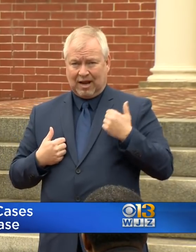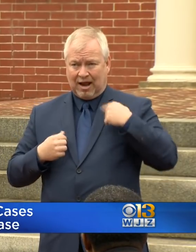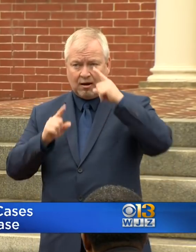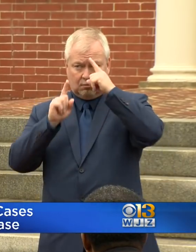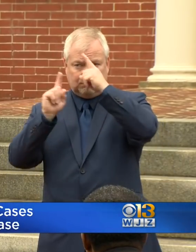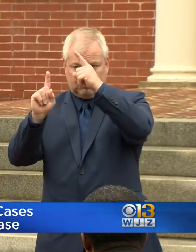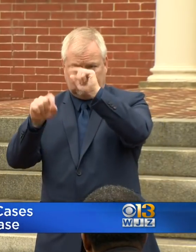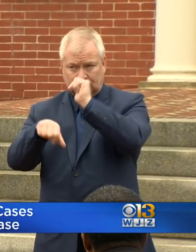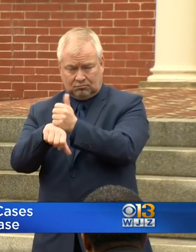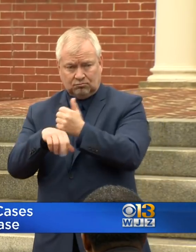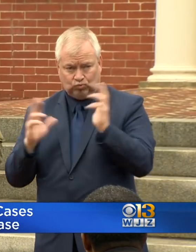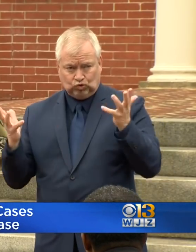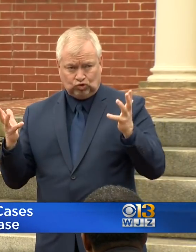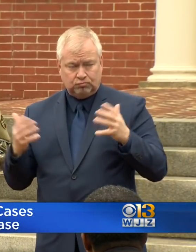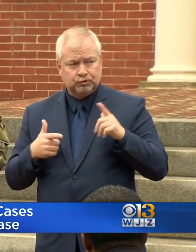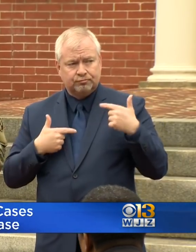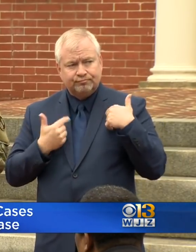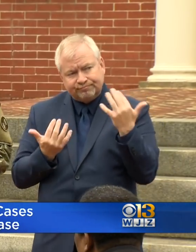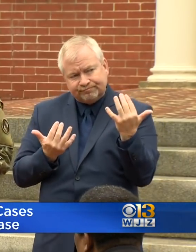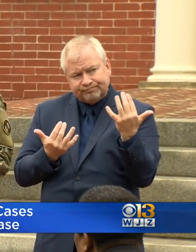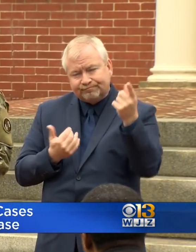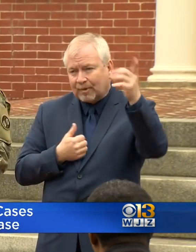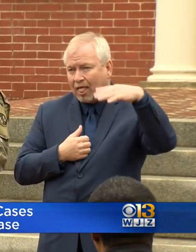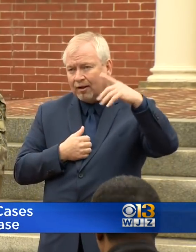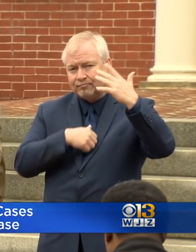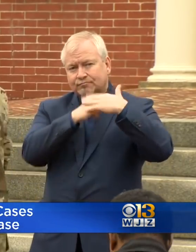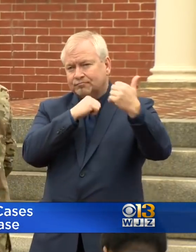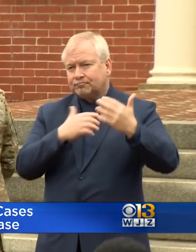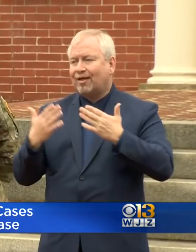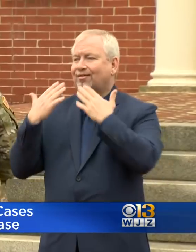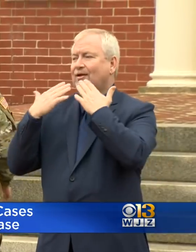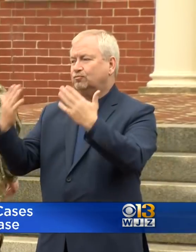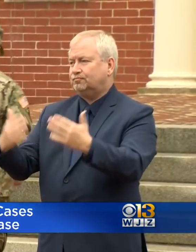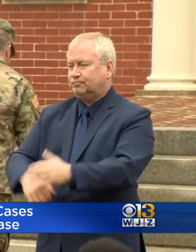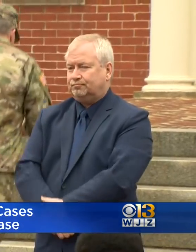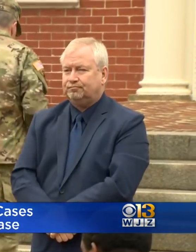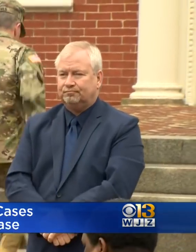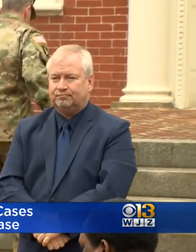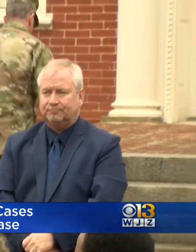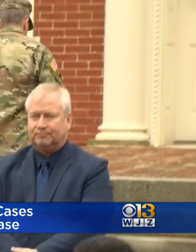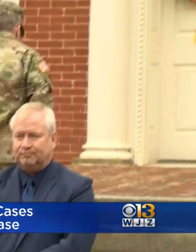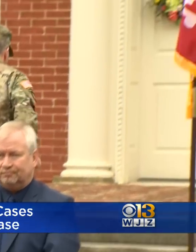it. Okay. Anything else? Thank you.